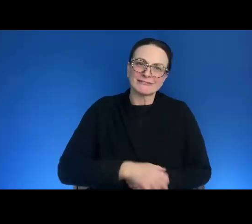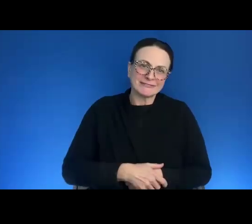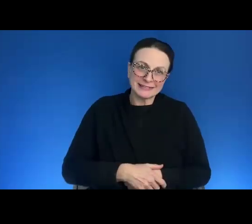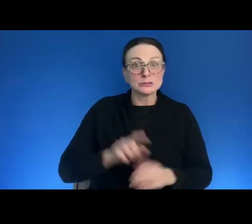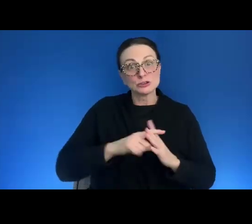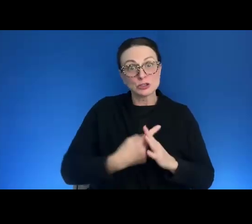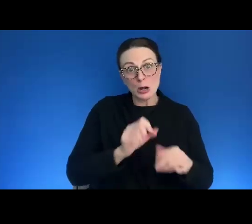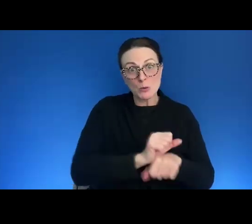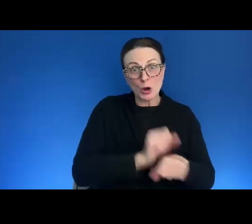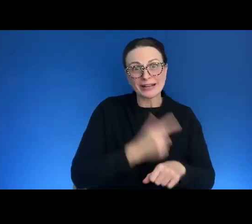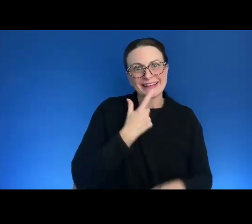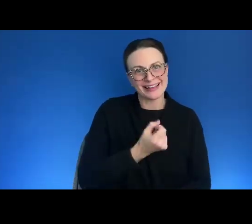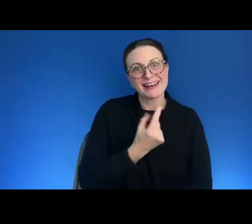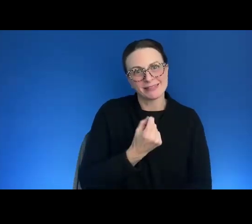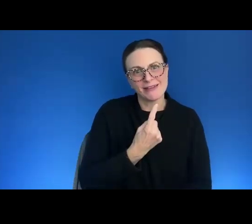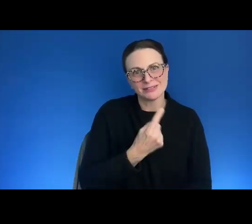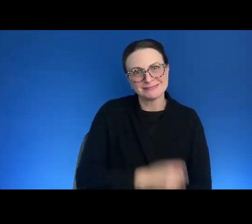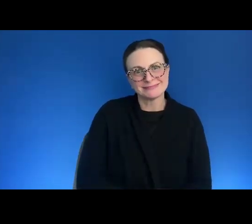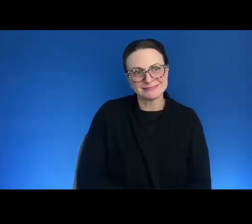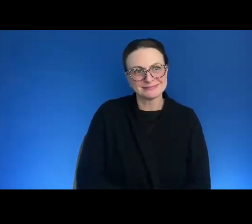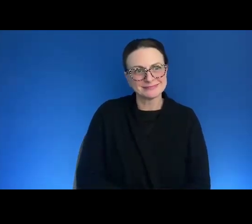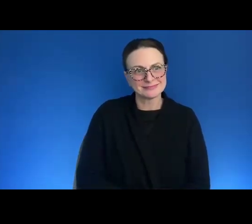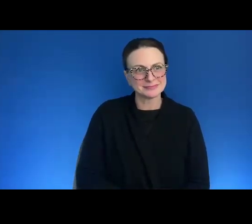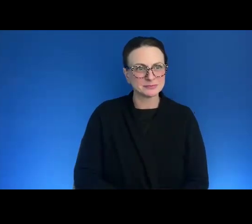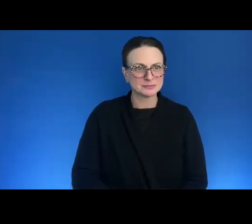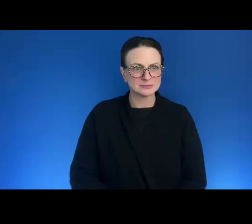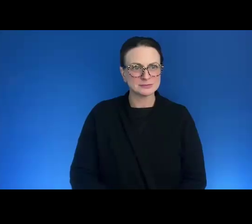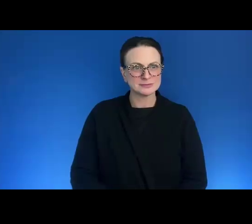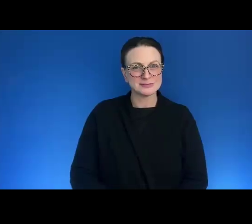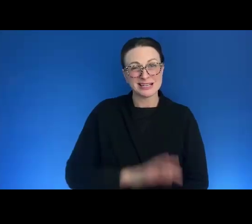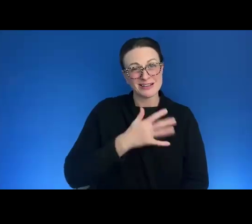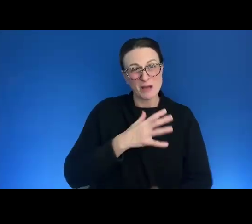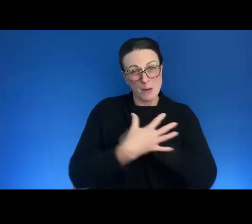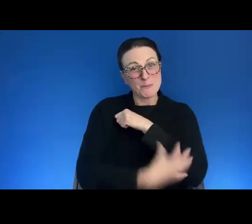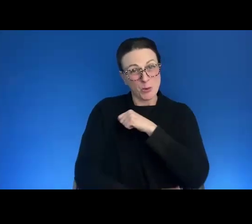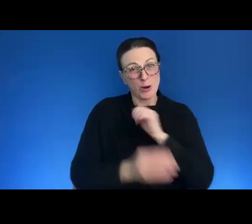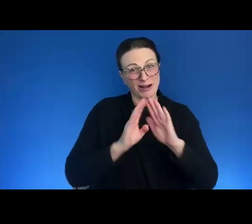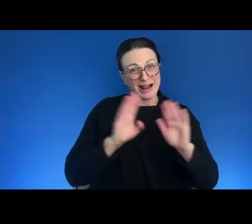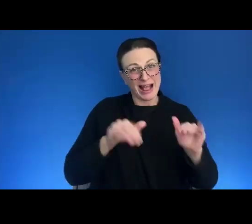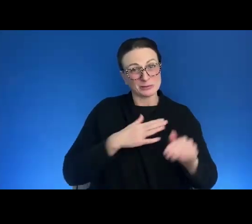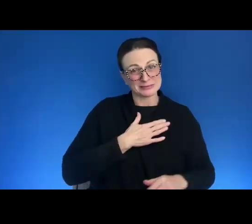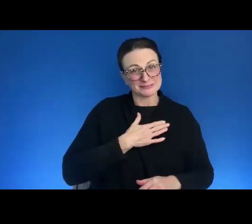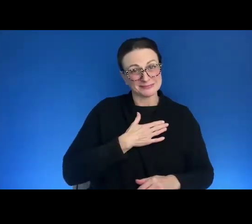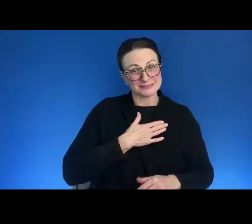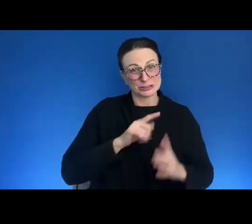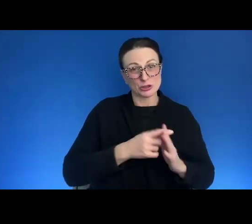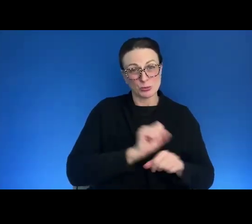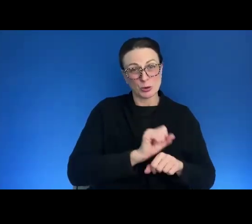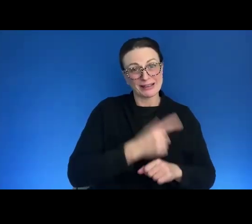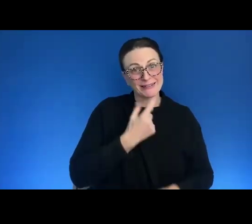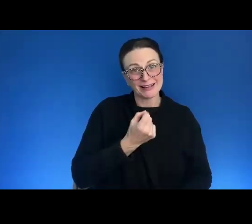started working at age 11 and I was in a fairly poor household. So I started working at age